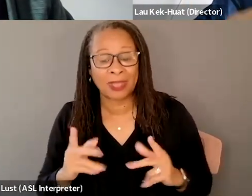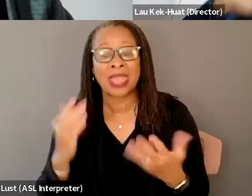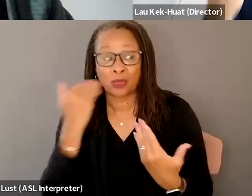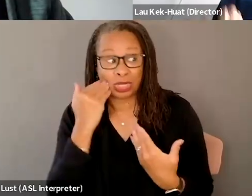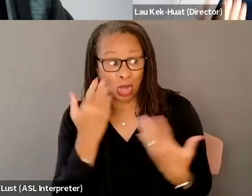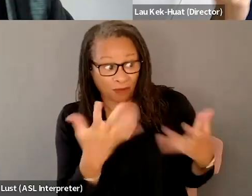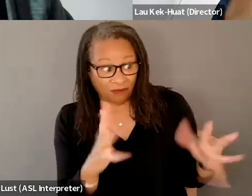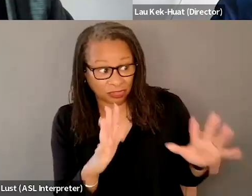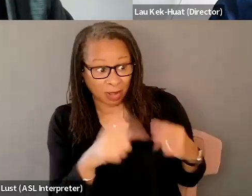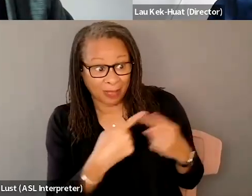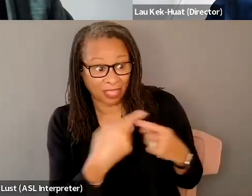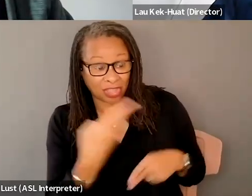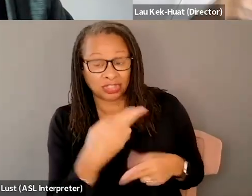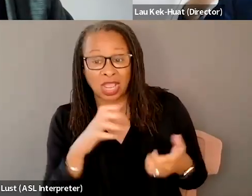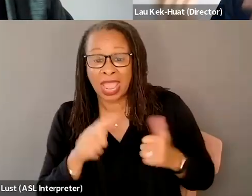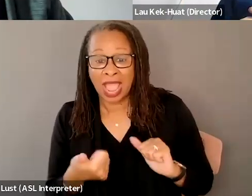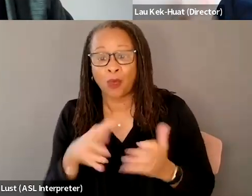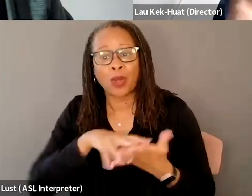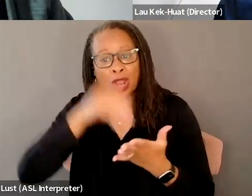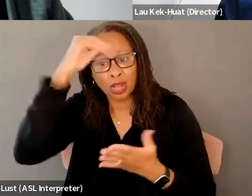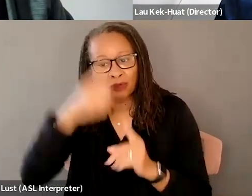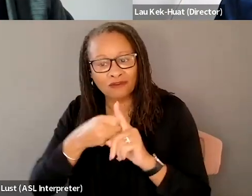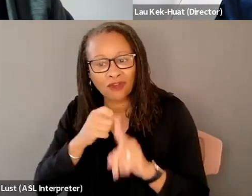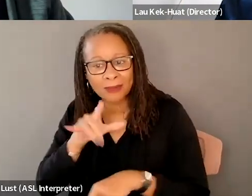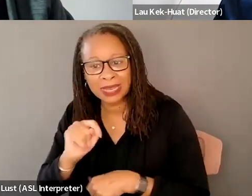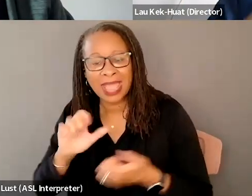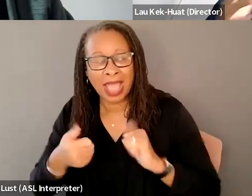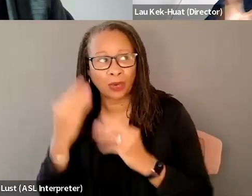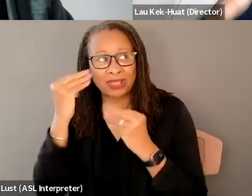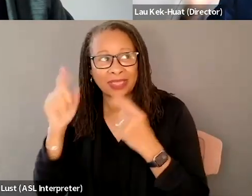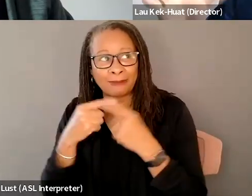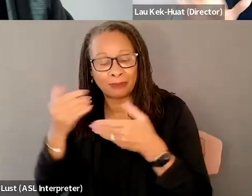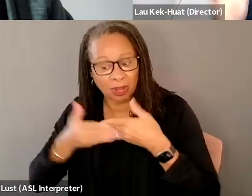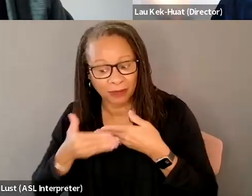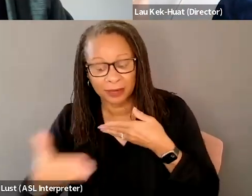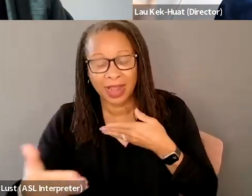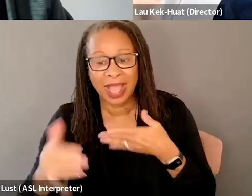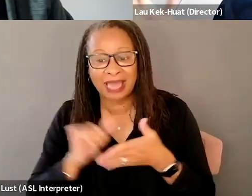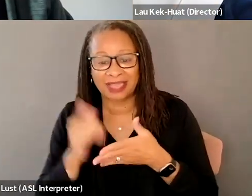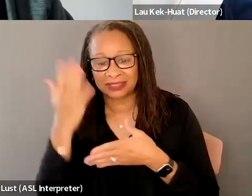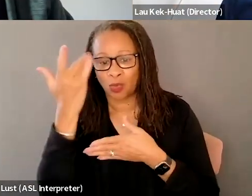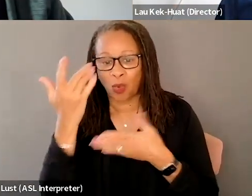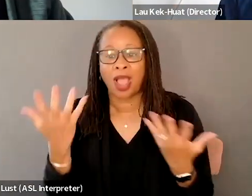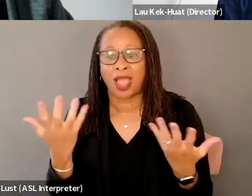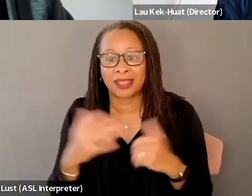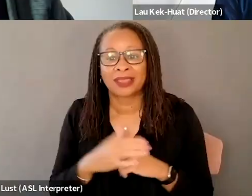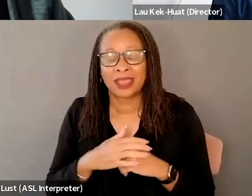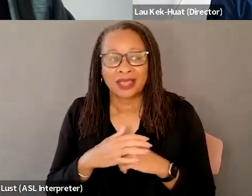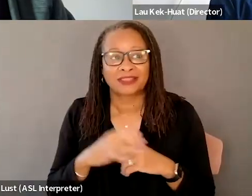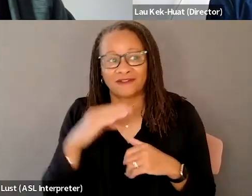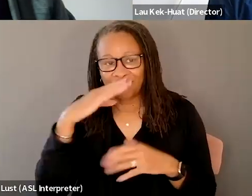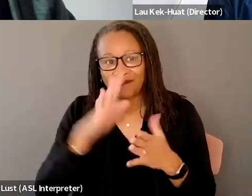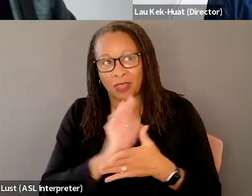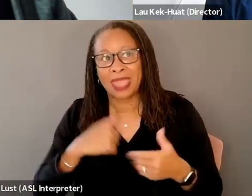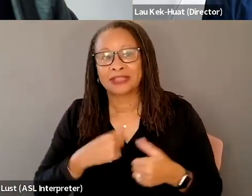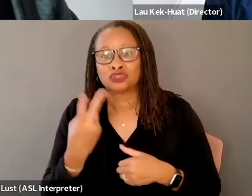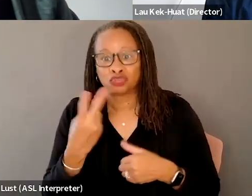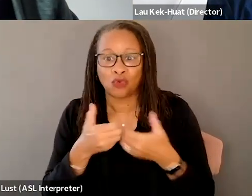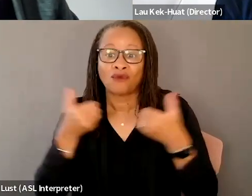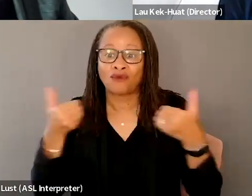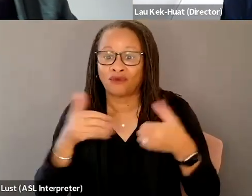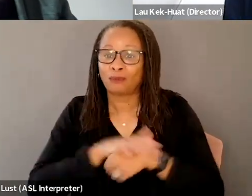history, how we can learn from it, how we can think about it. And this is why the film extends to 5 hours.